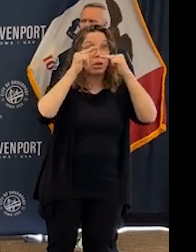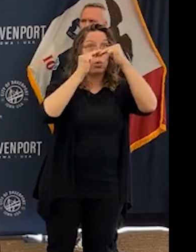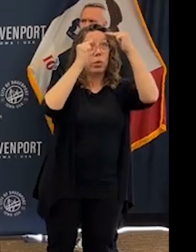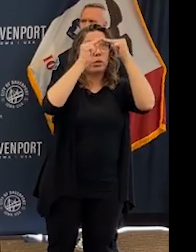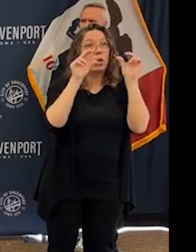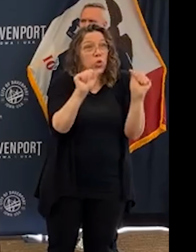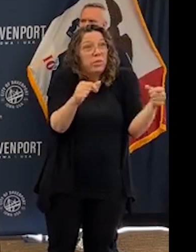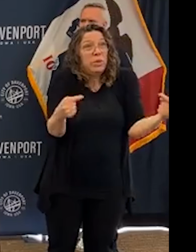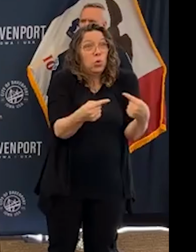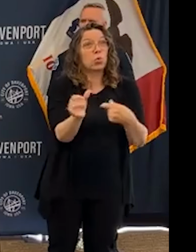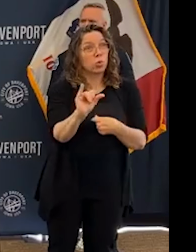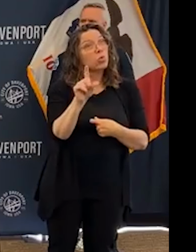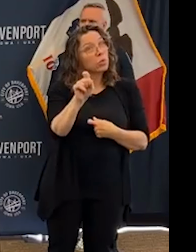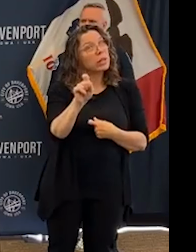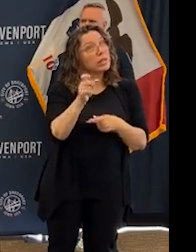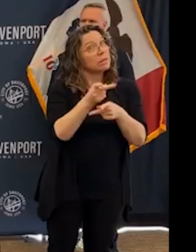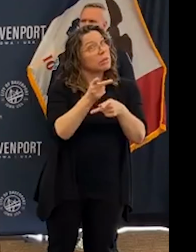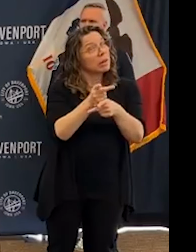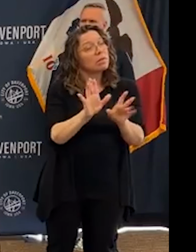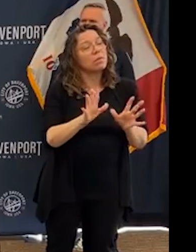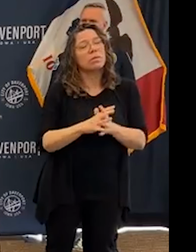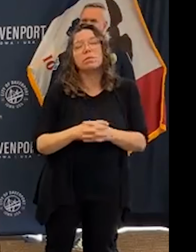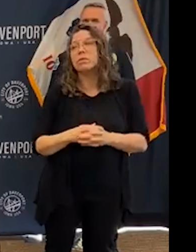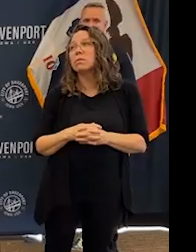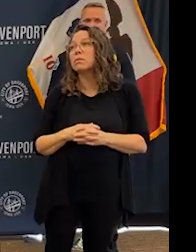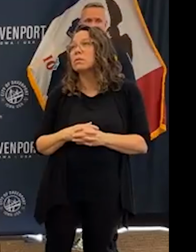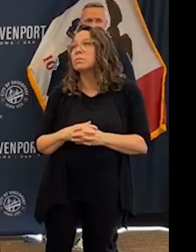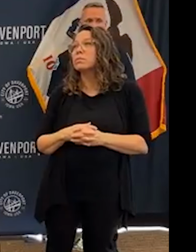inside. Thank you, Chief.